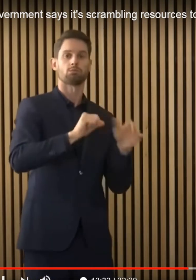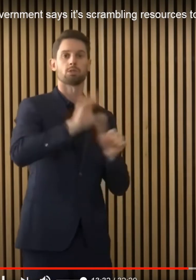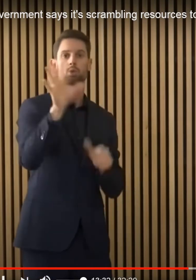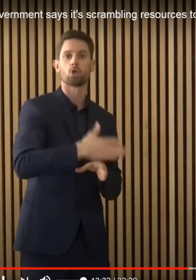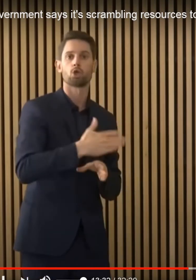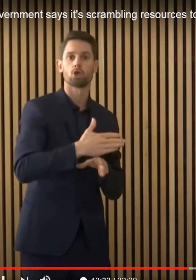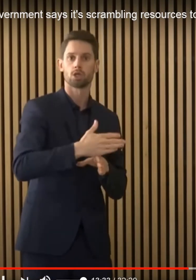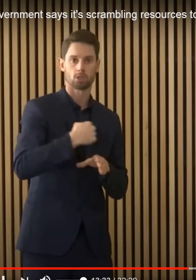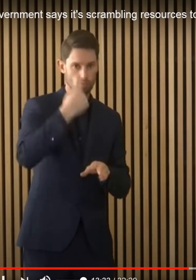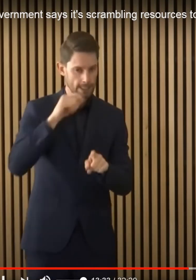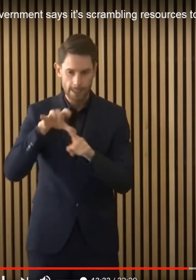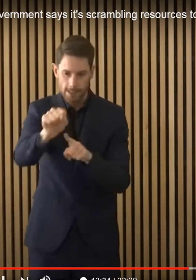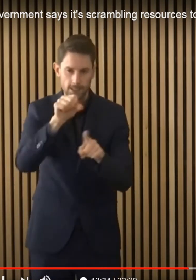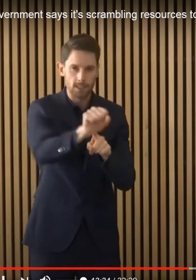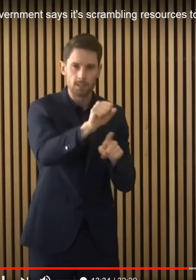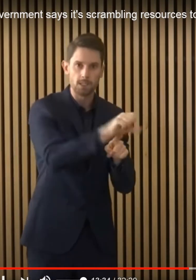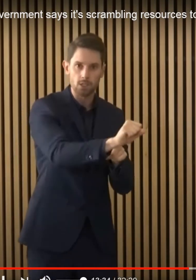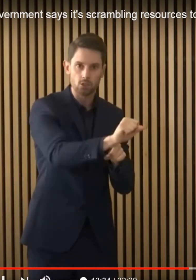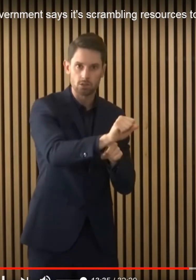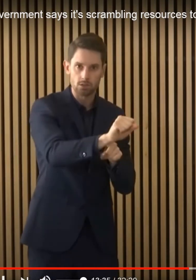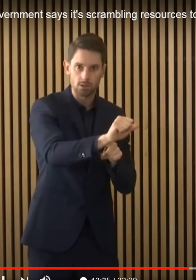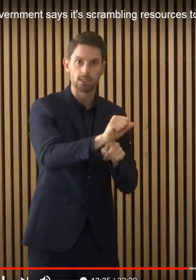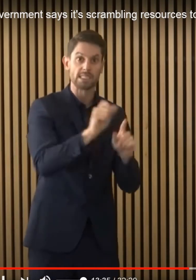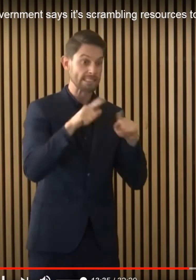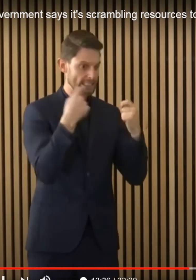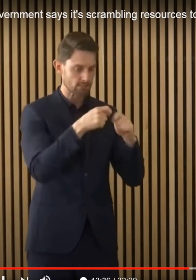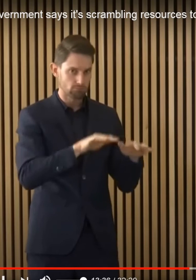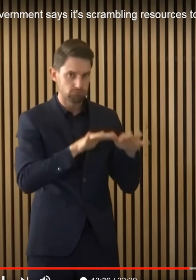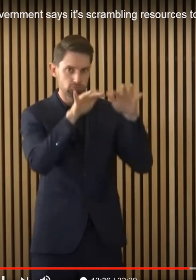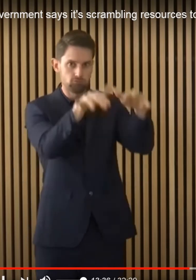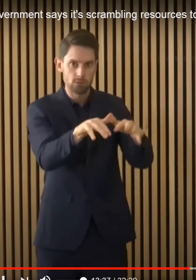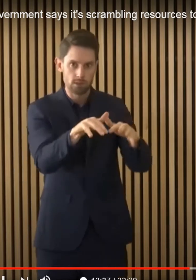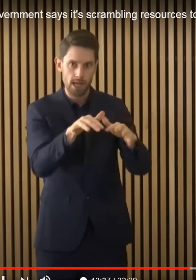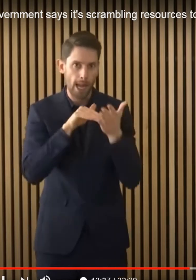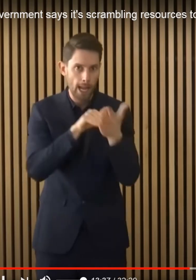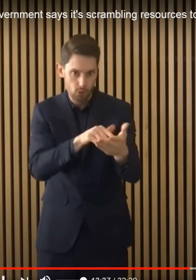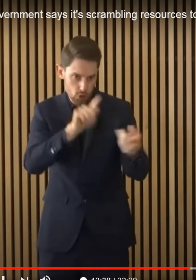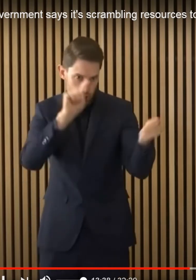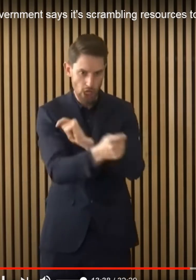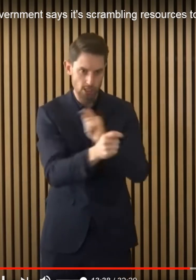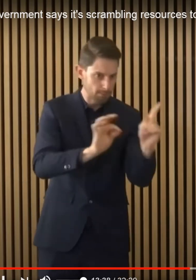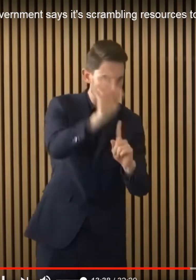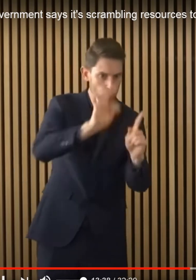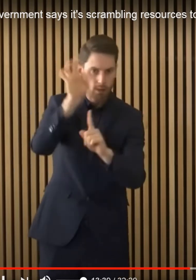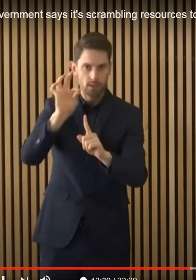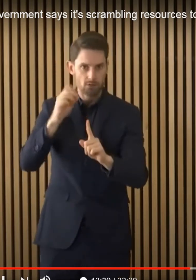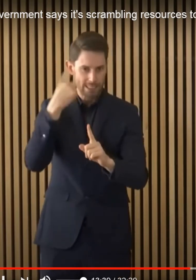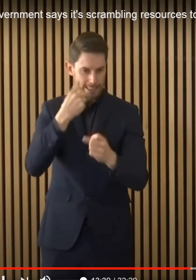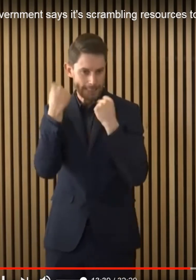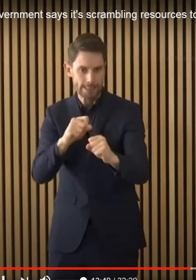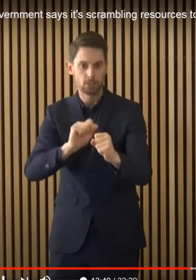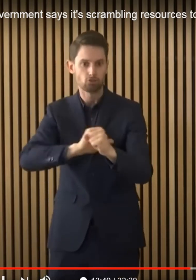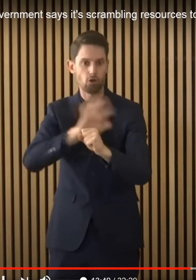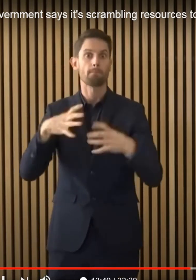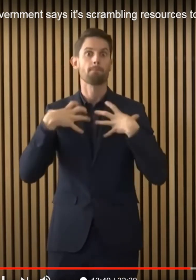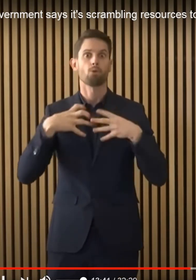rapidly respond, control, and then a focus on prevention. This is something that everybody plays a part